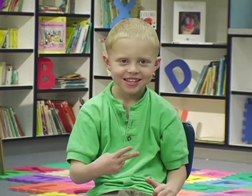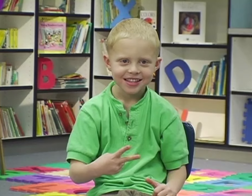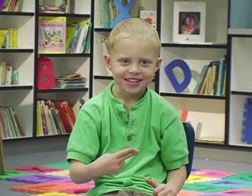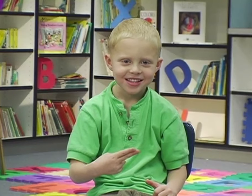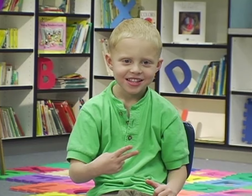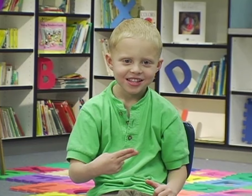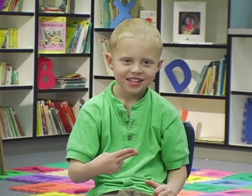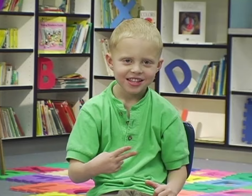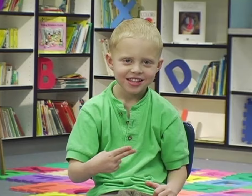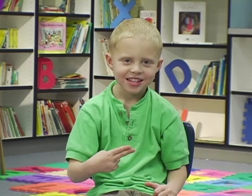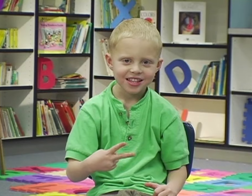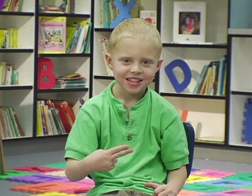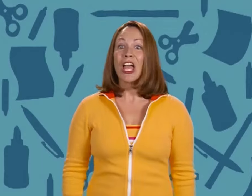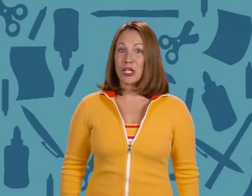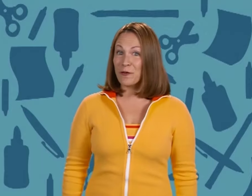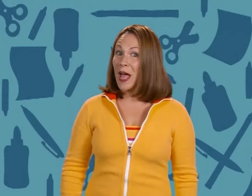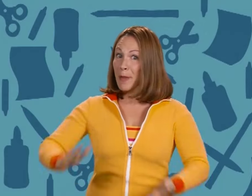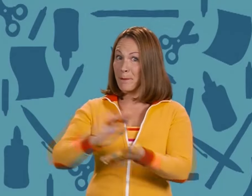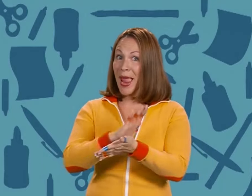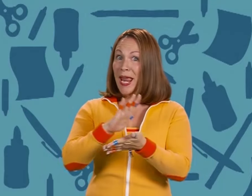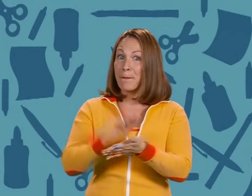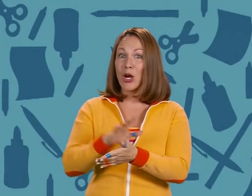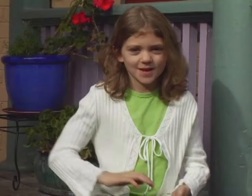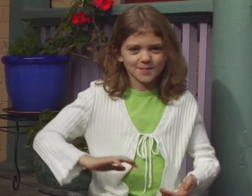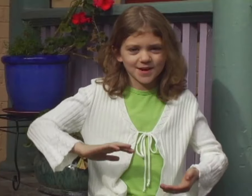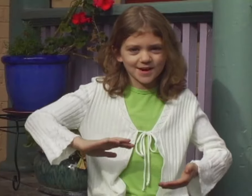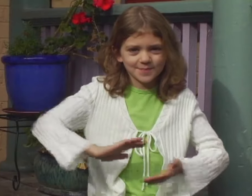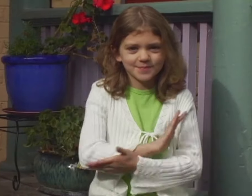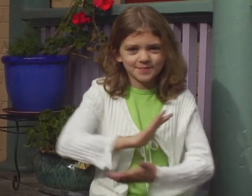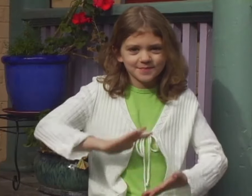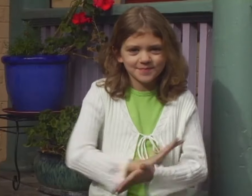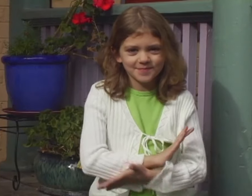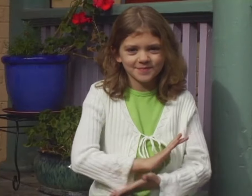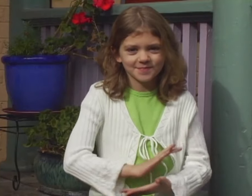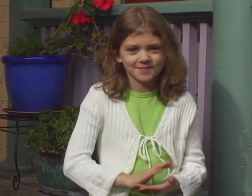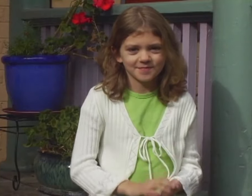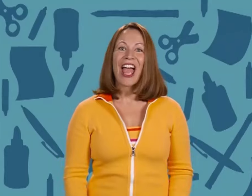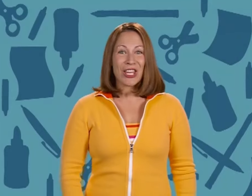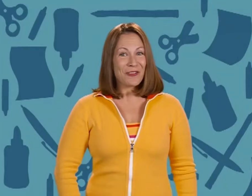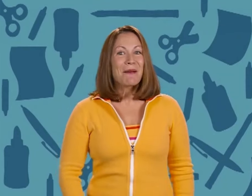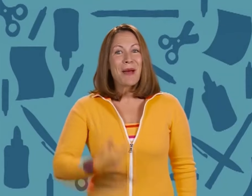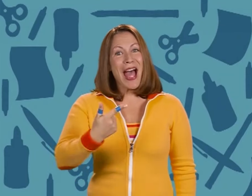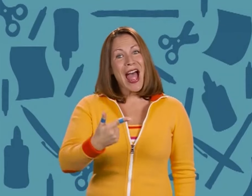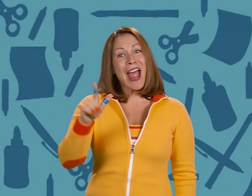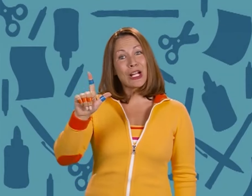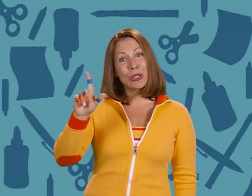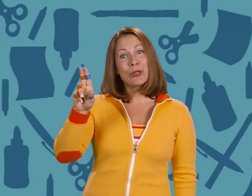scissors. Scissors. You've got my paper. Paper. You've got my